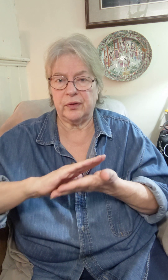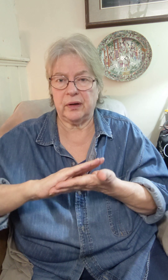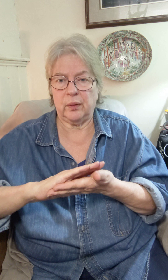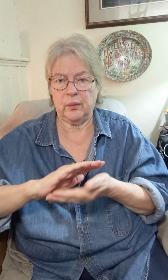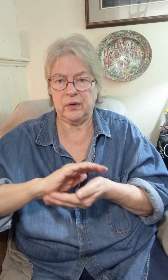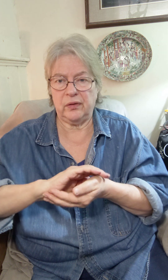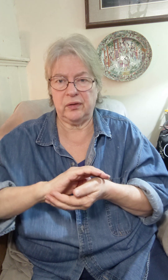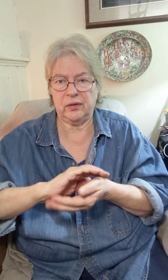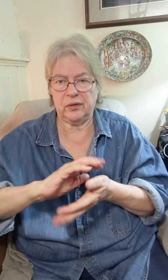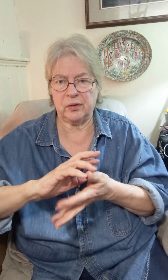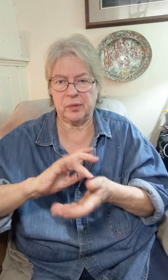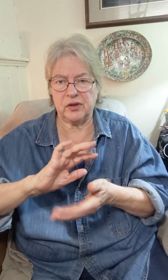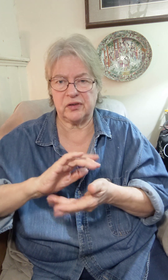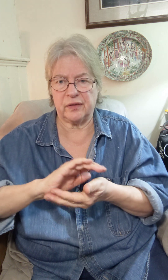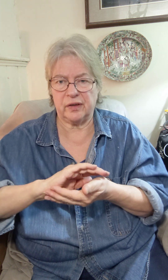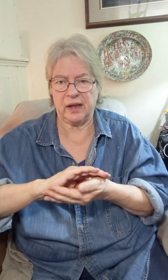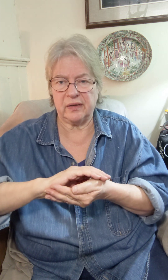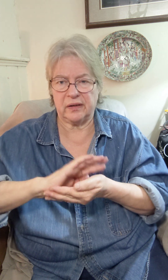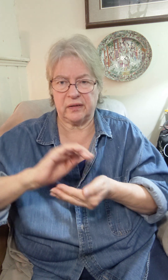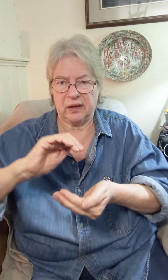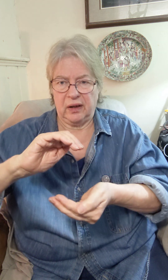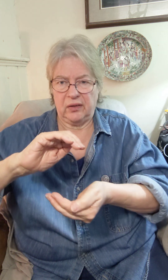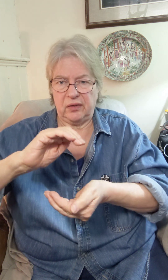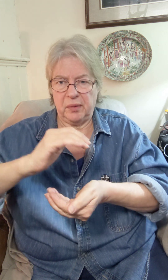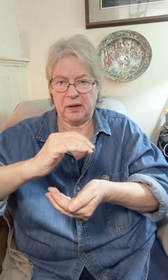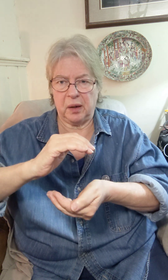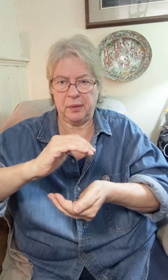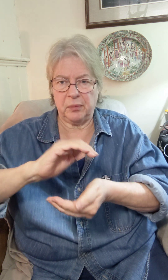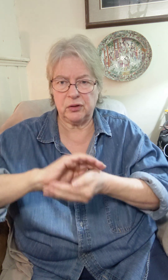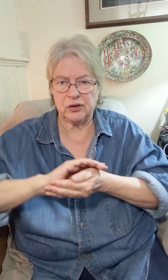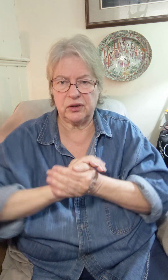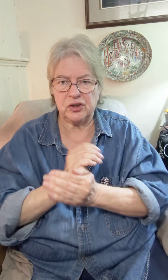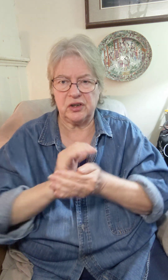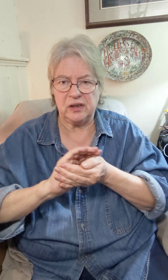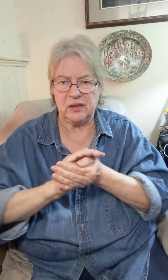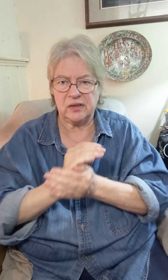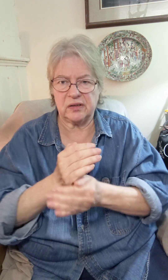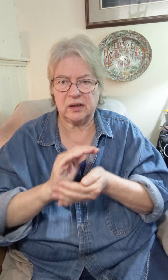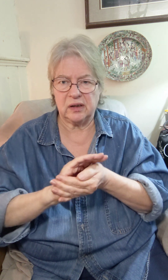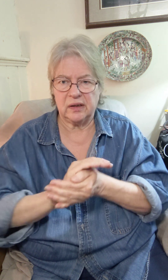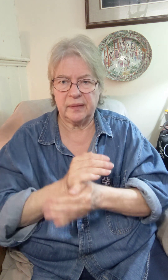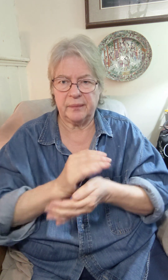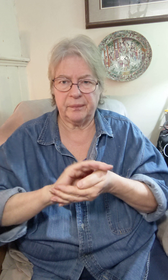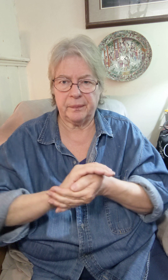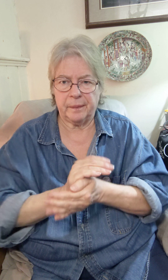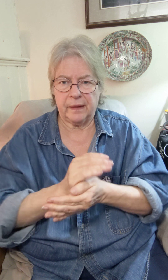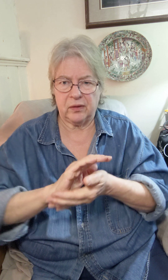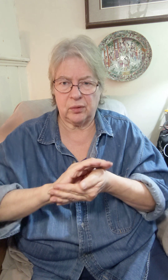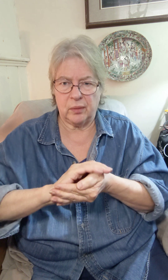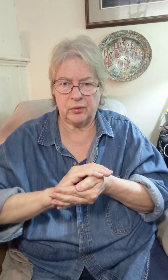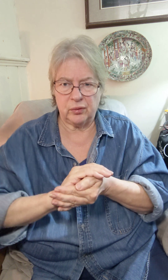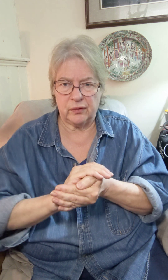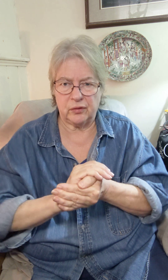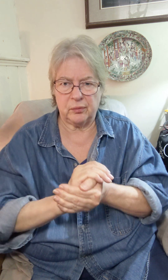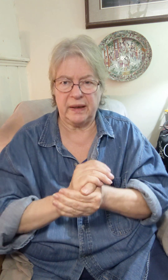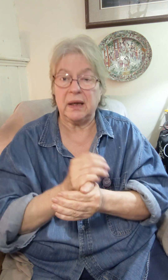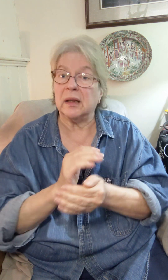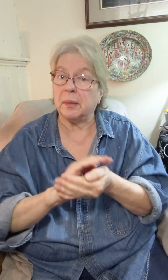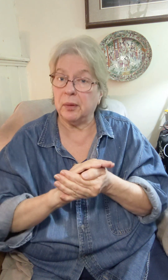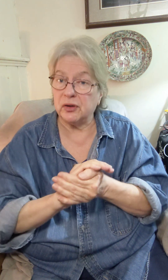Okay, there's a bunch of stuff on the hands like this. See my cupping motion? Cheese. So I'm sort of making like